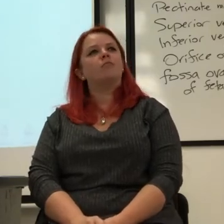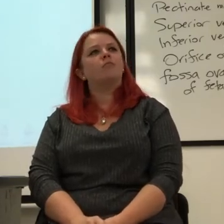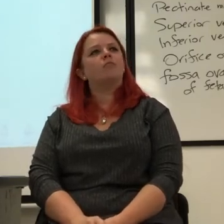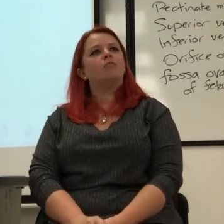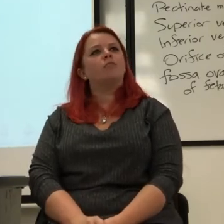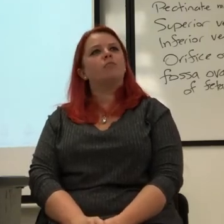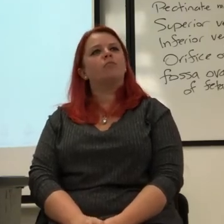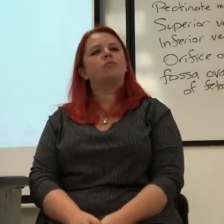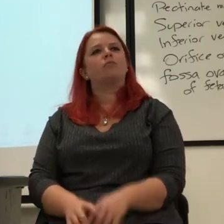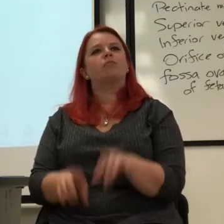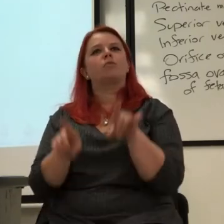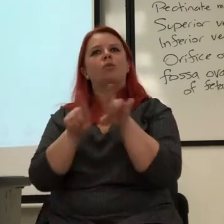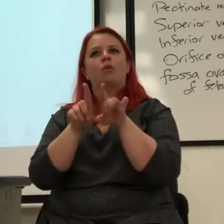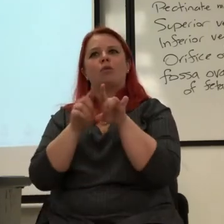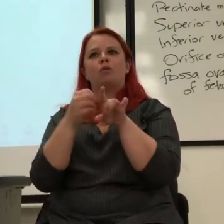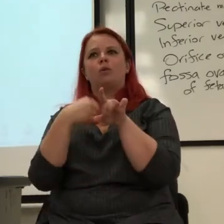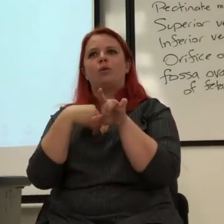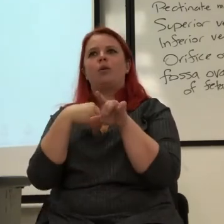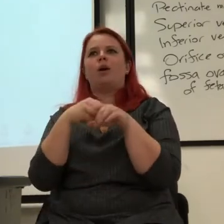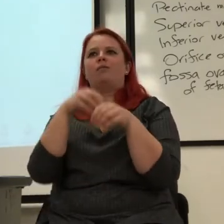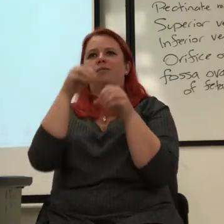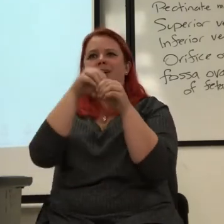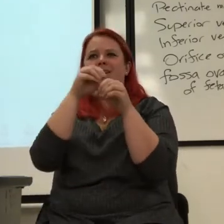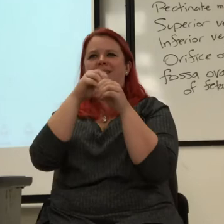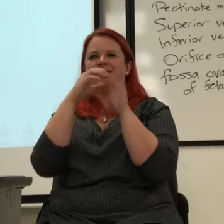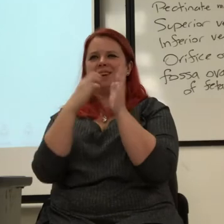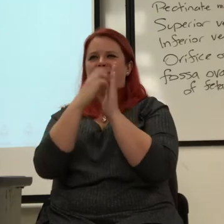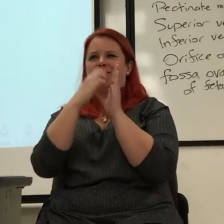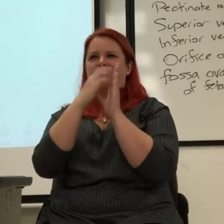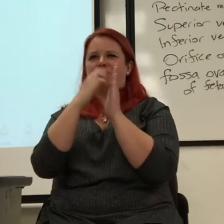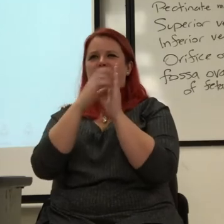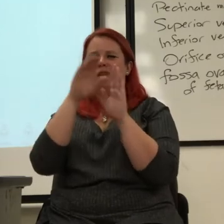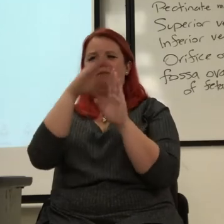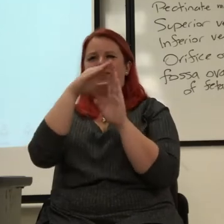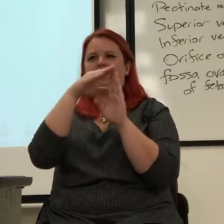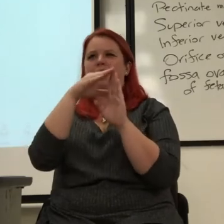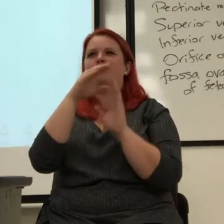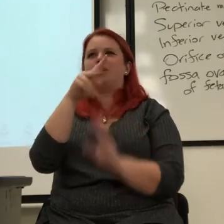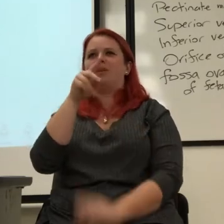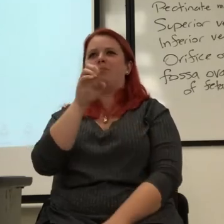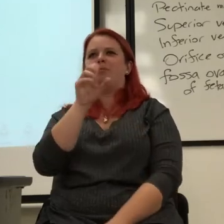And you also have pectinate on the left side too.